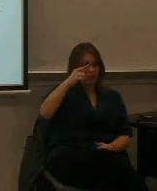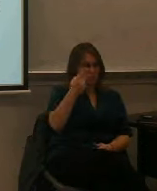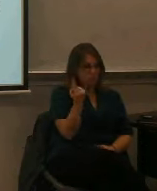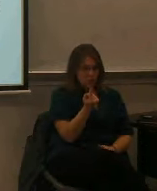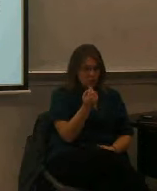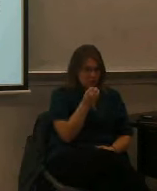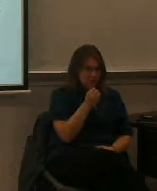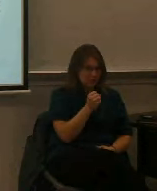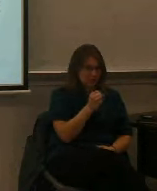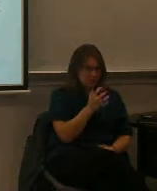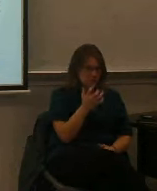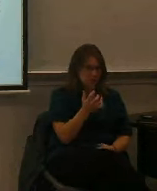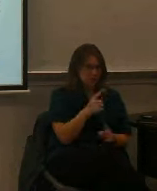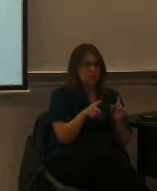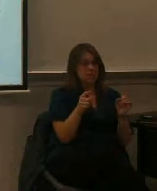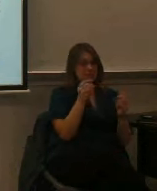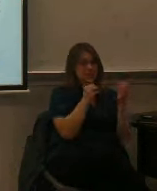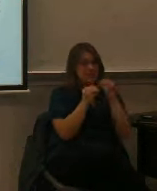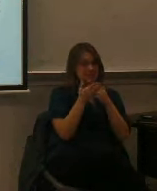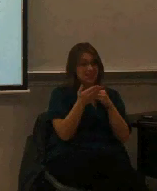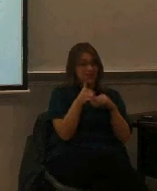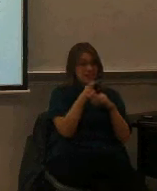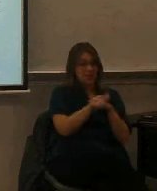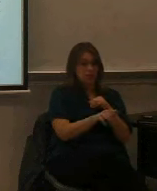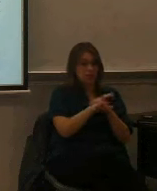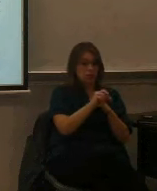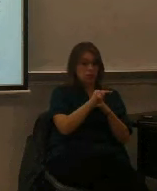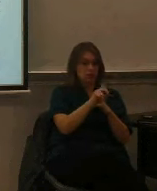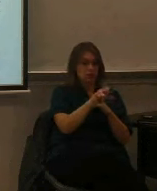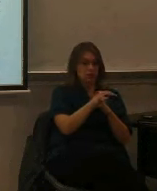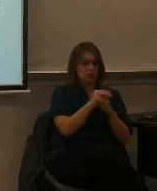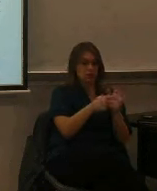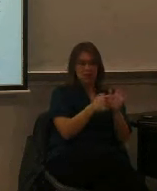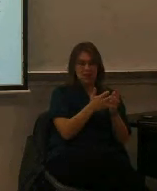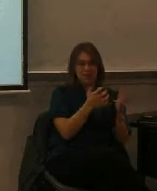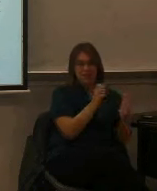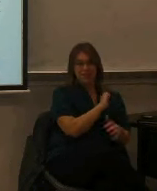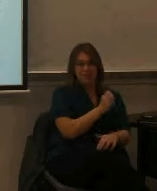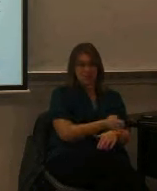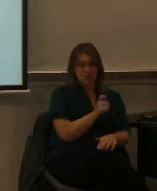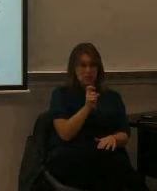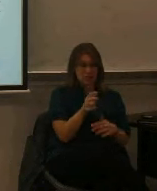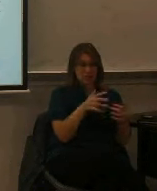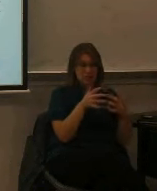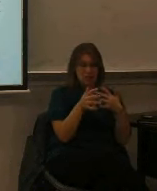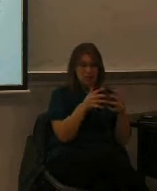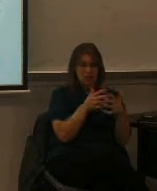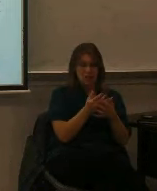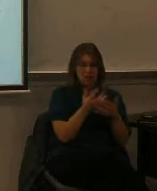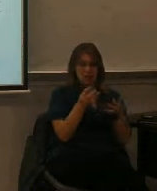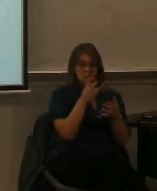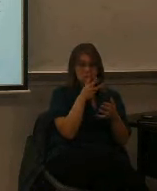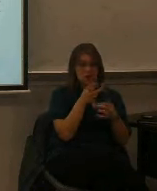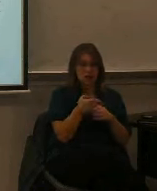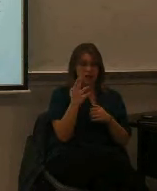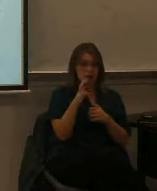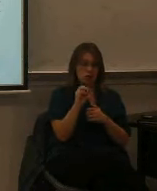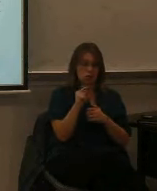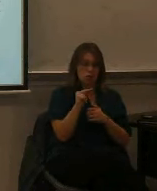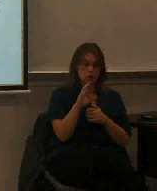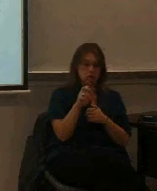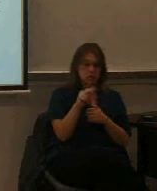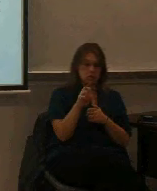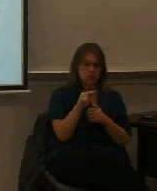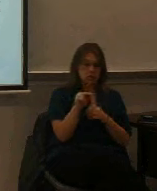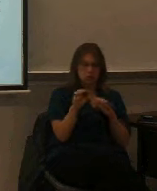much. But to ingest stuff at low concentrations, it takes a lot of energy. You've got to filter a lot of water, and at high concentrations,